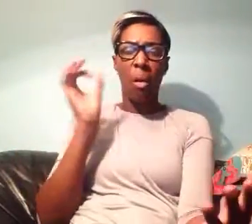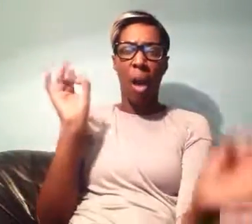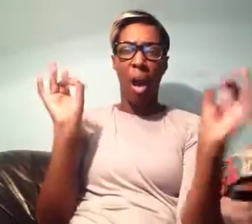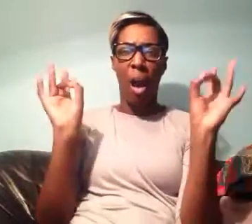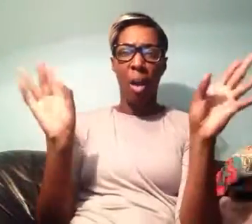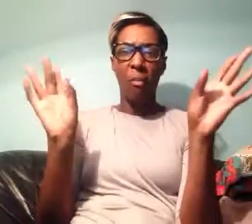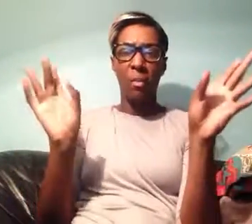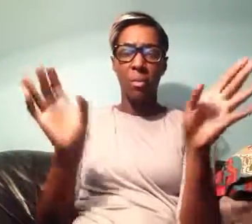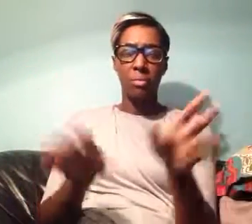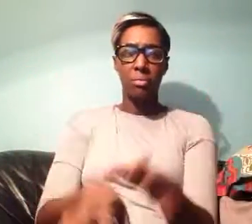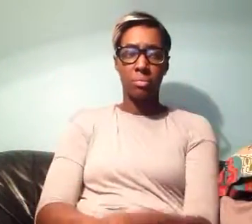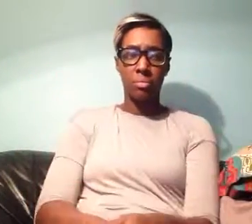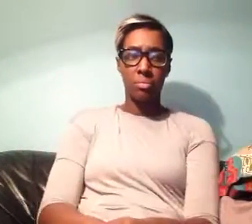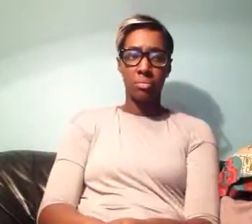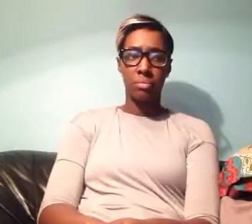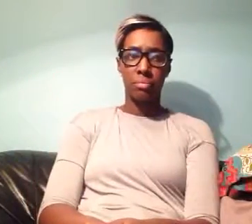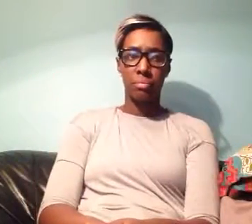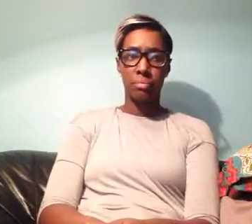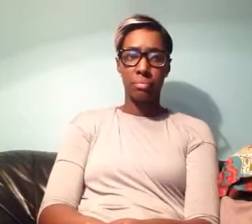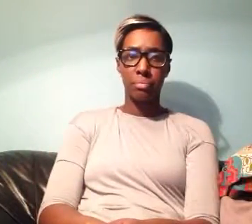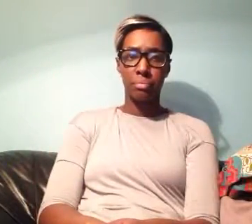But Grandma was not even concerned.